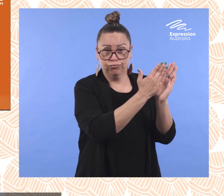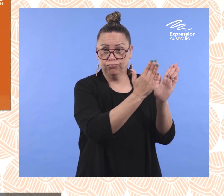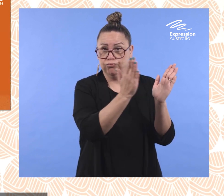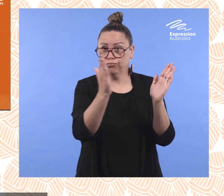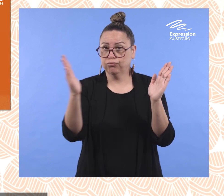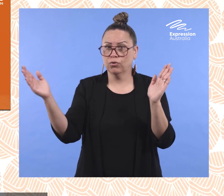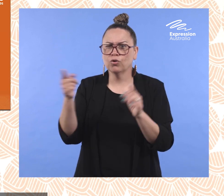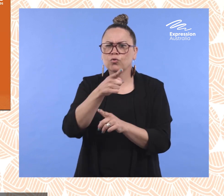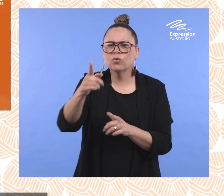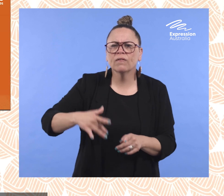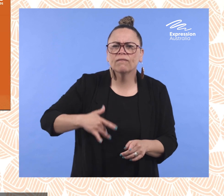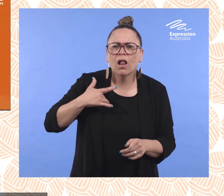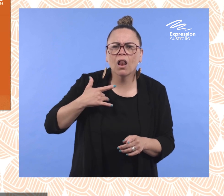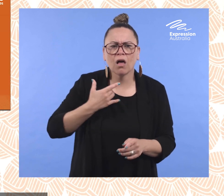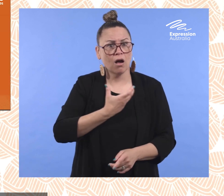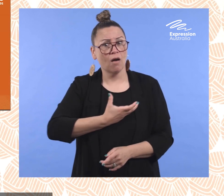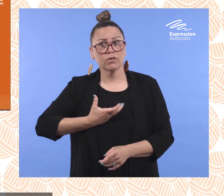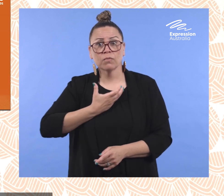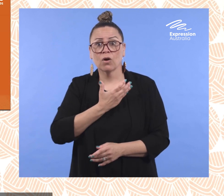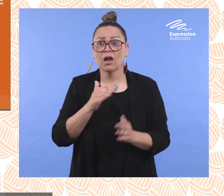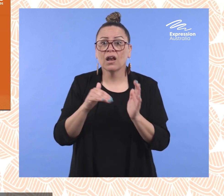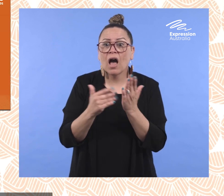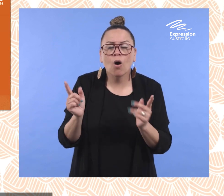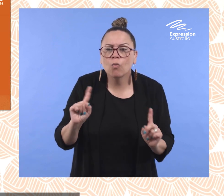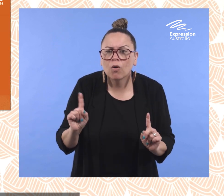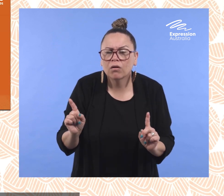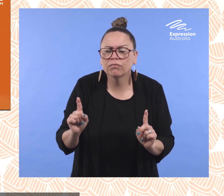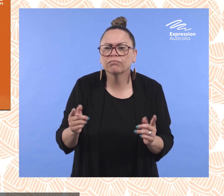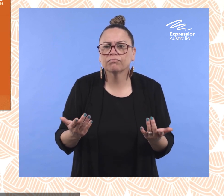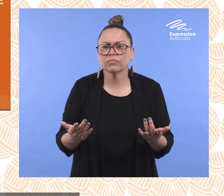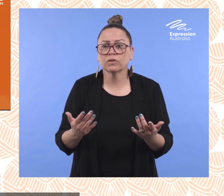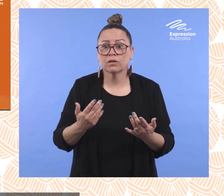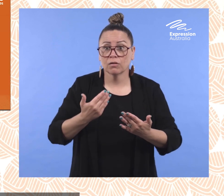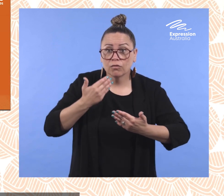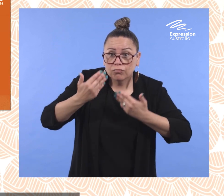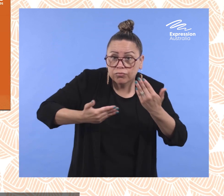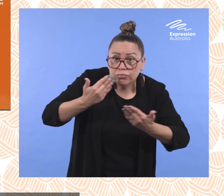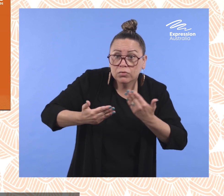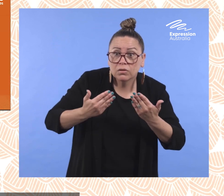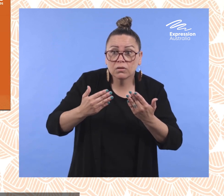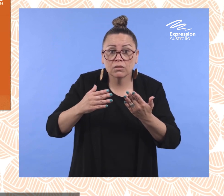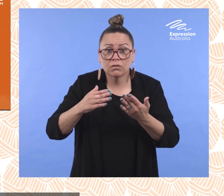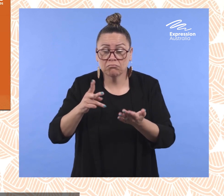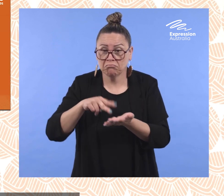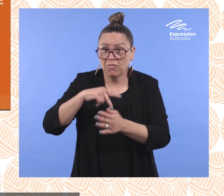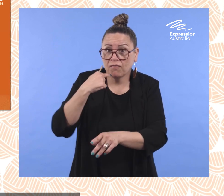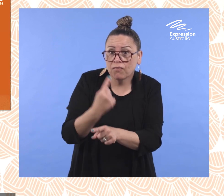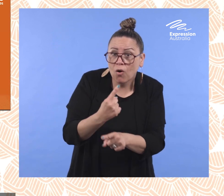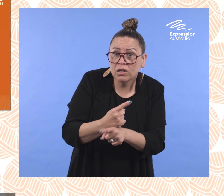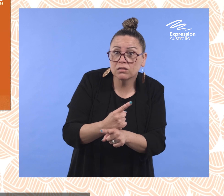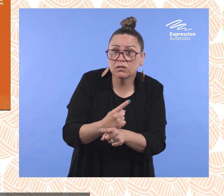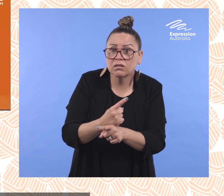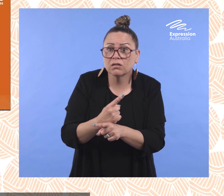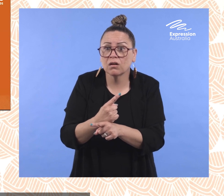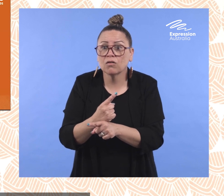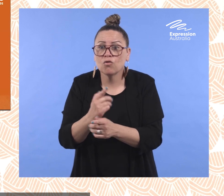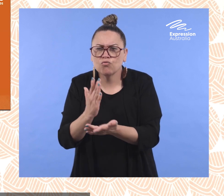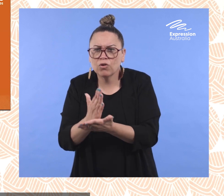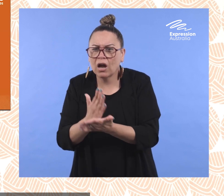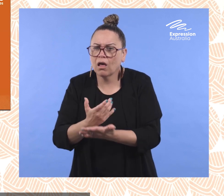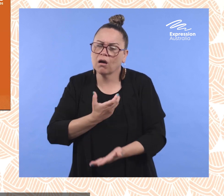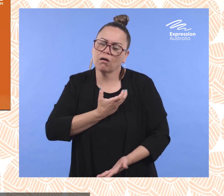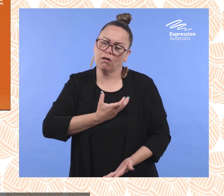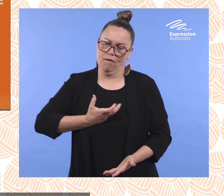would describe your comfort now. So how comfortable are you talking about the voice? Mm-hmm. Yes. From